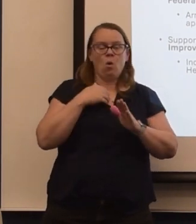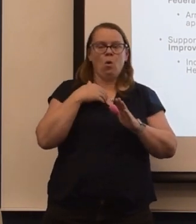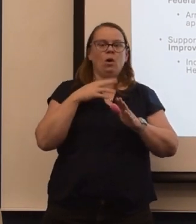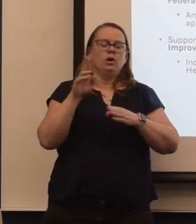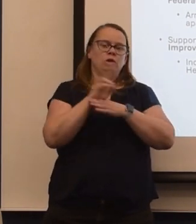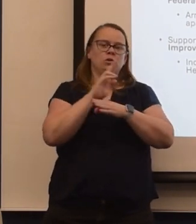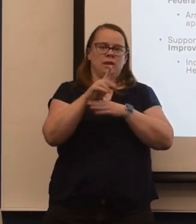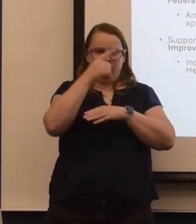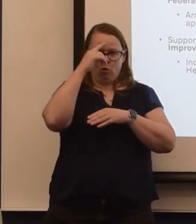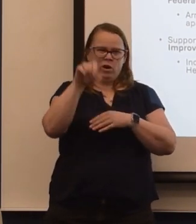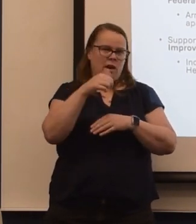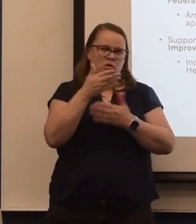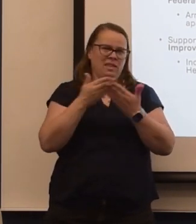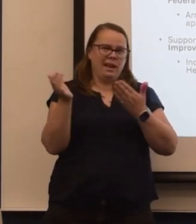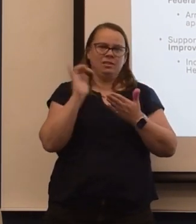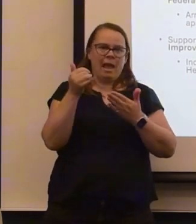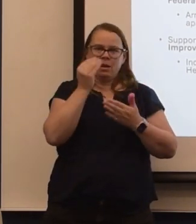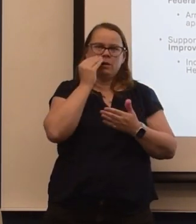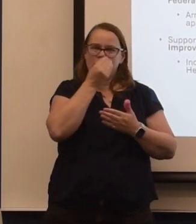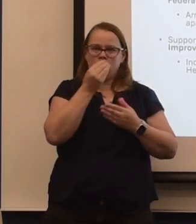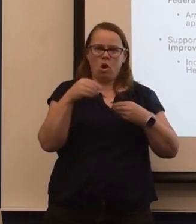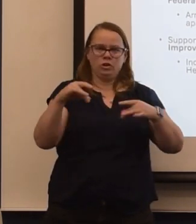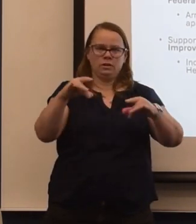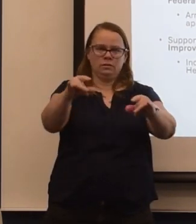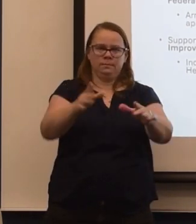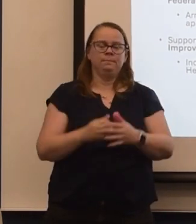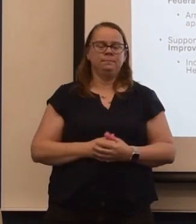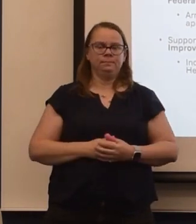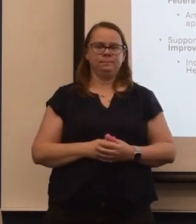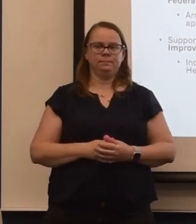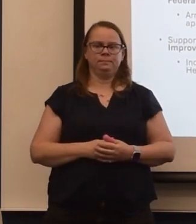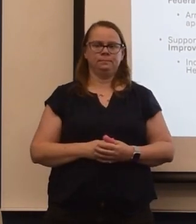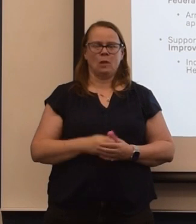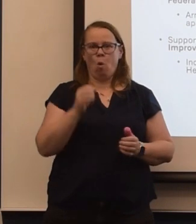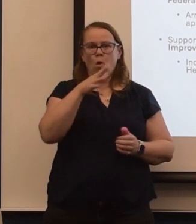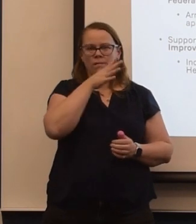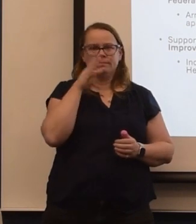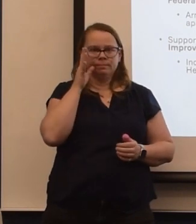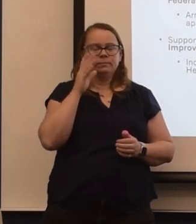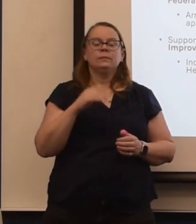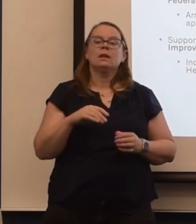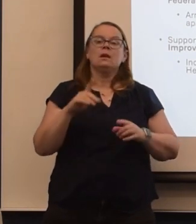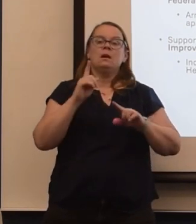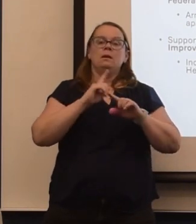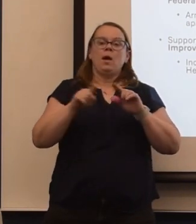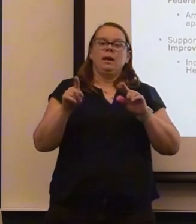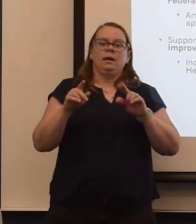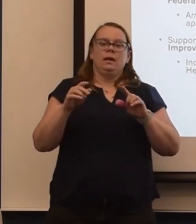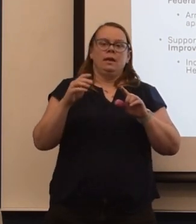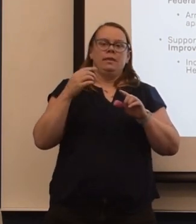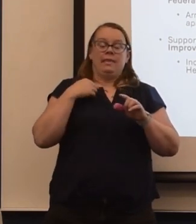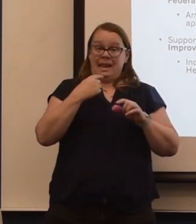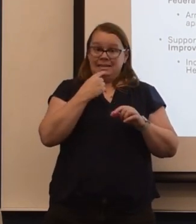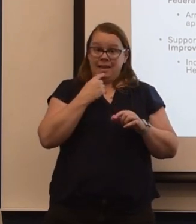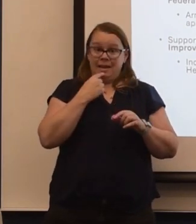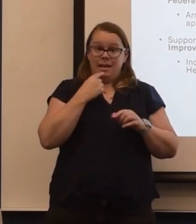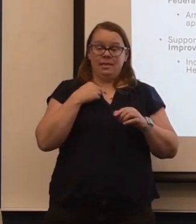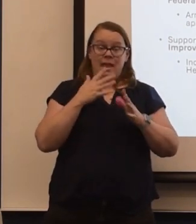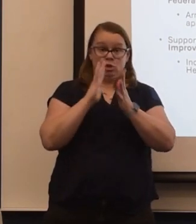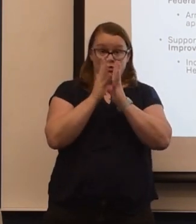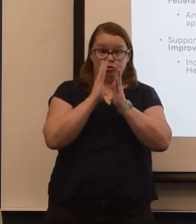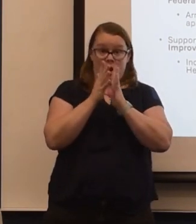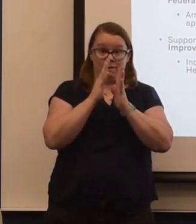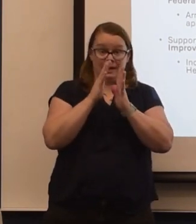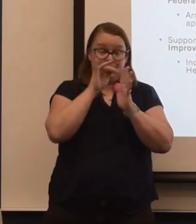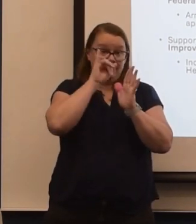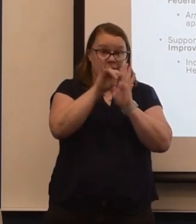such as community gardens or urban agriculture. The previous plan did track neighborhood indicators,